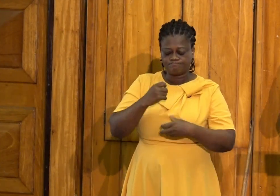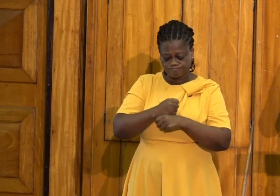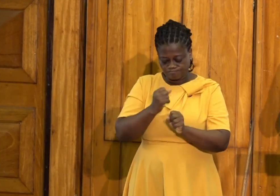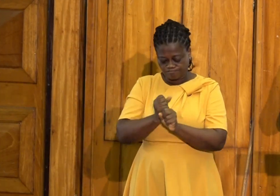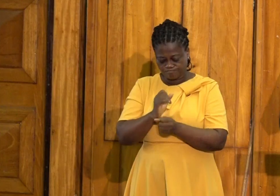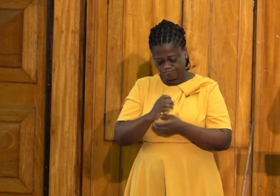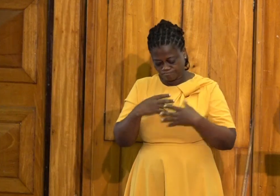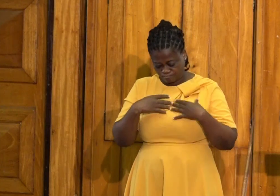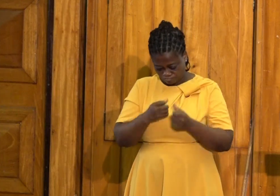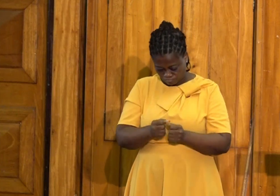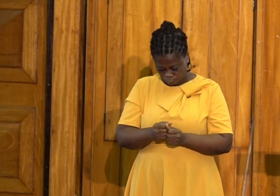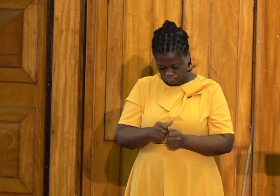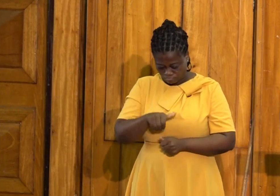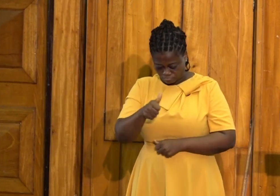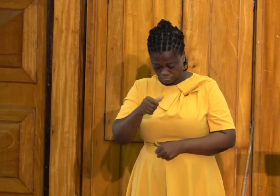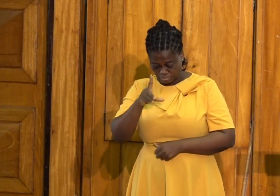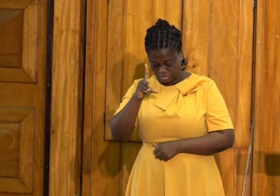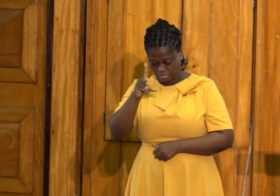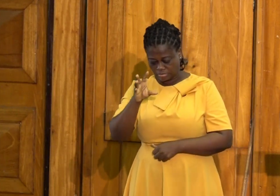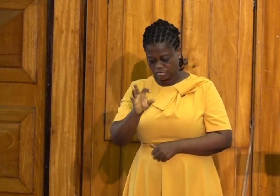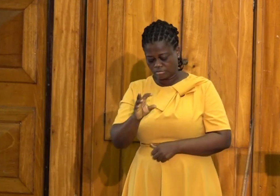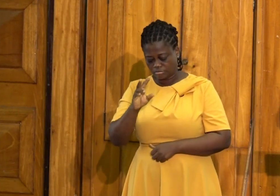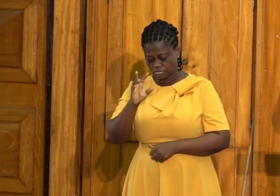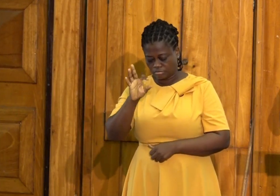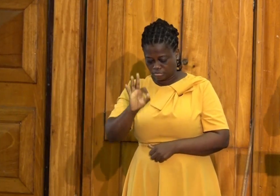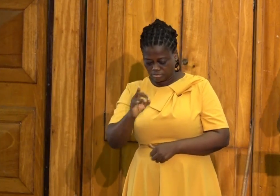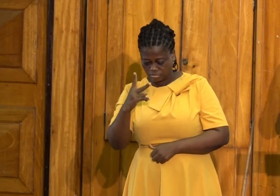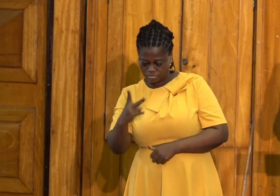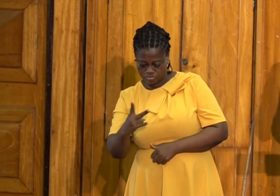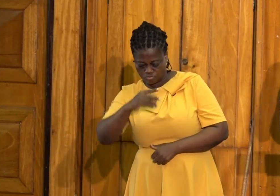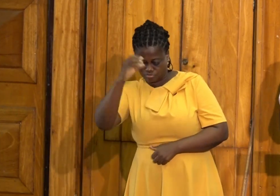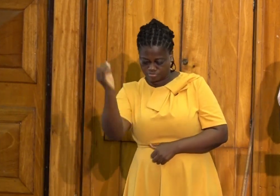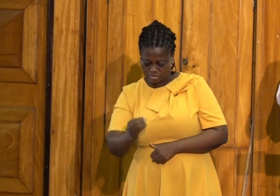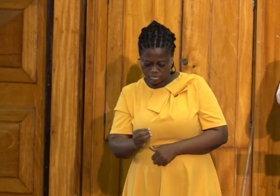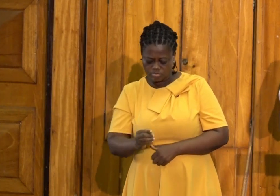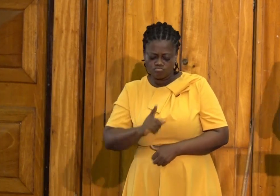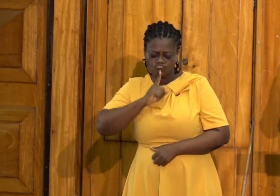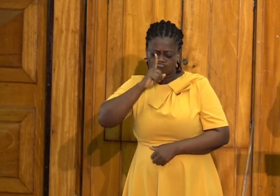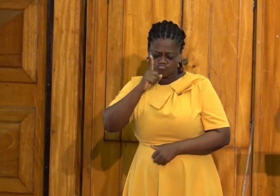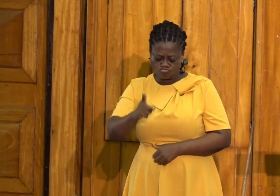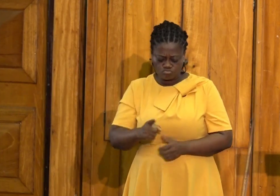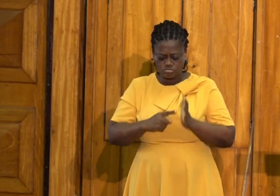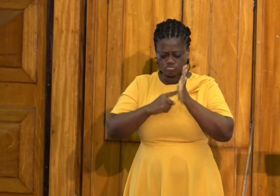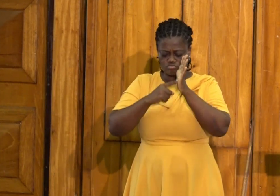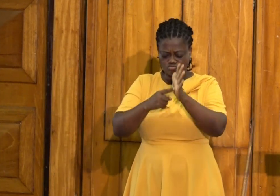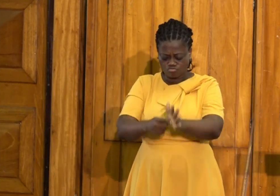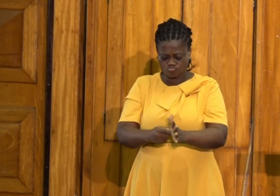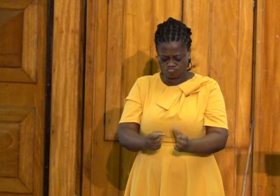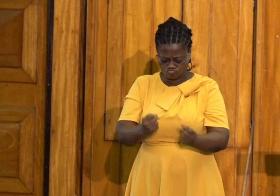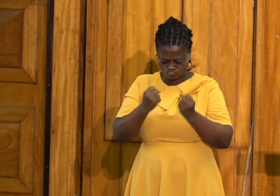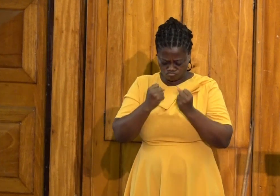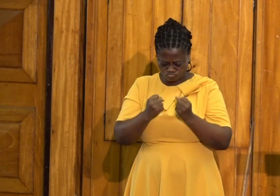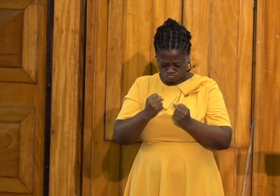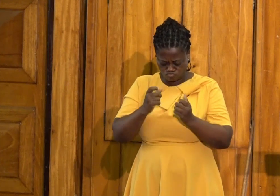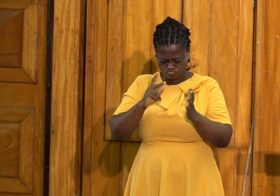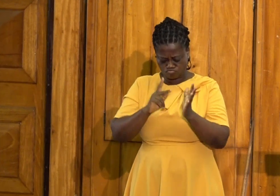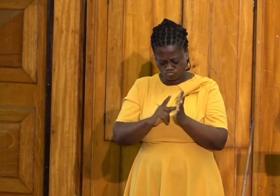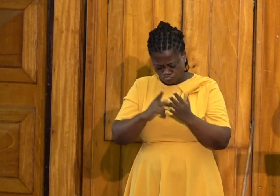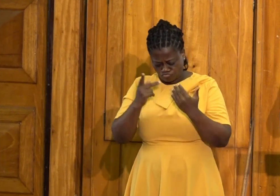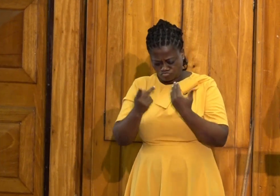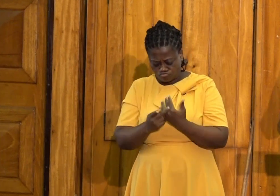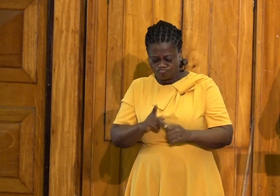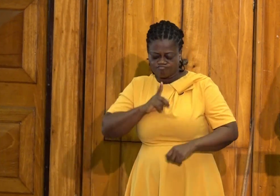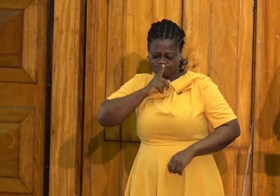92.6%. This already demonstrates a strong program, high screening numbers, high